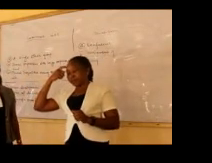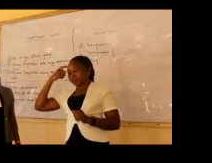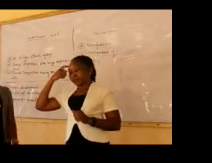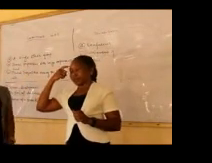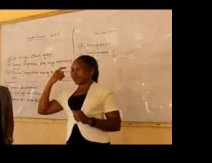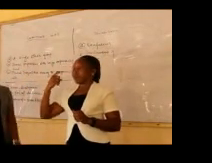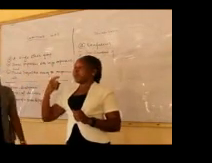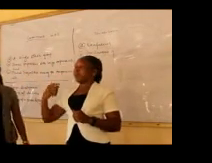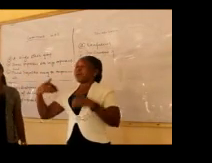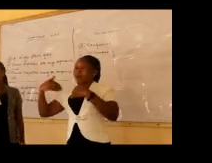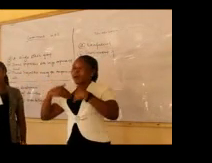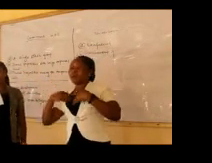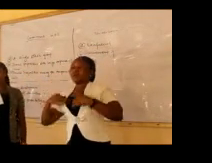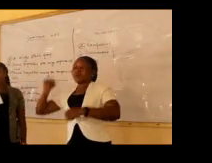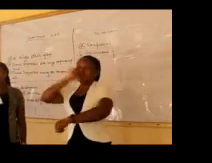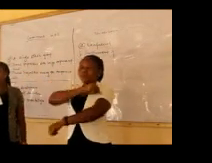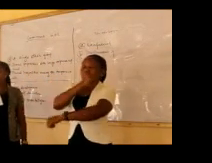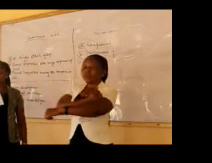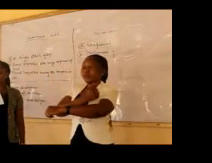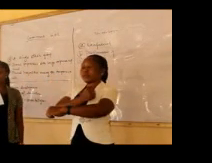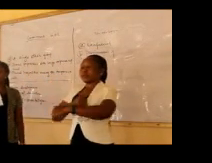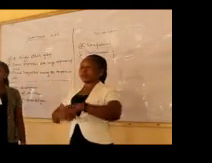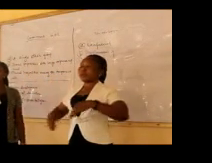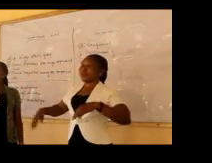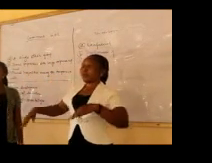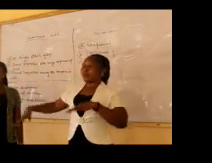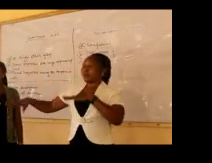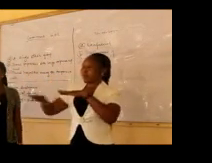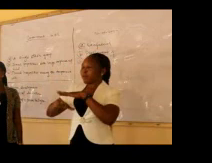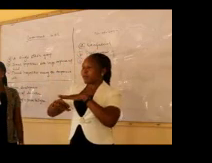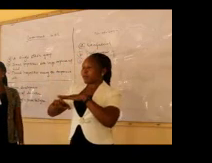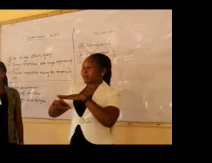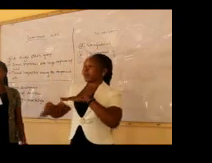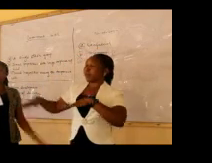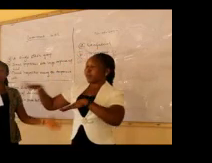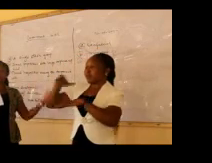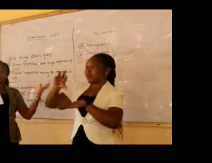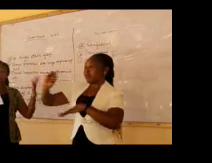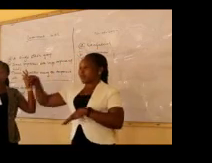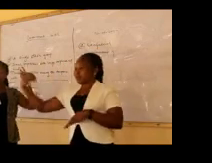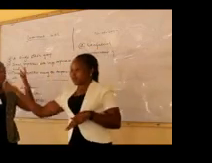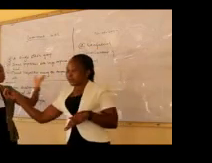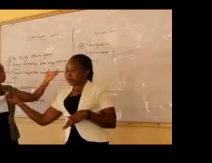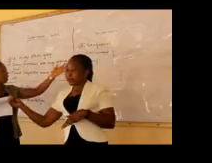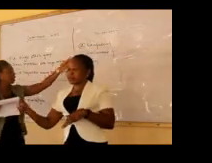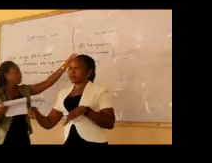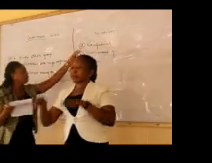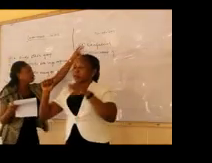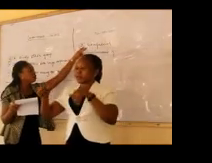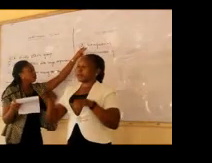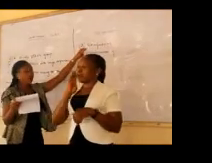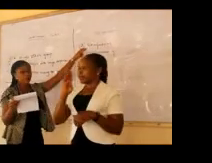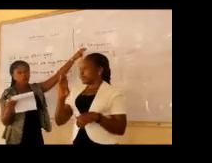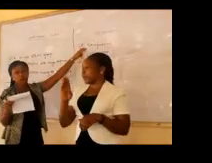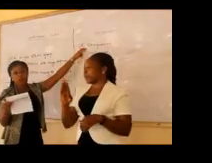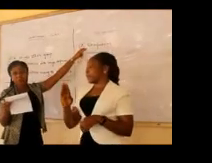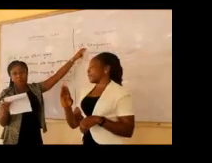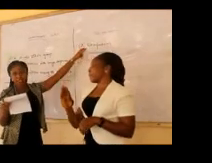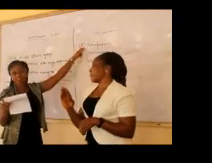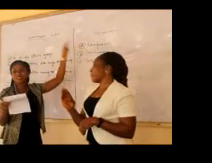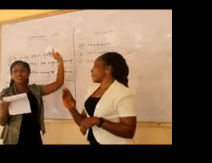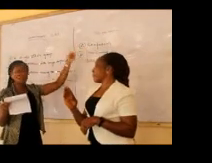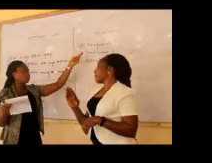overwhelming authority over others can best be described as A,